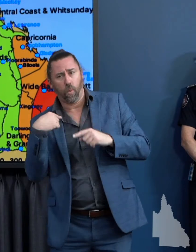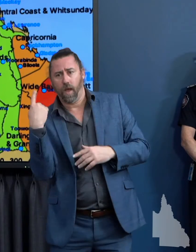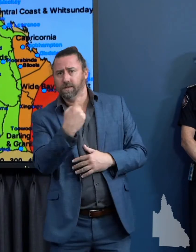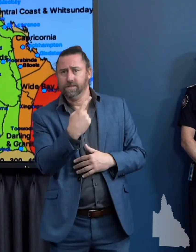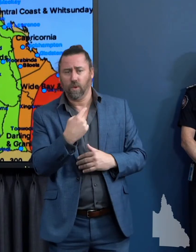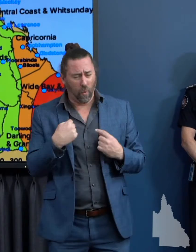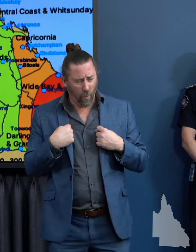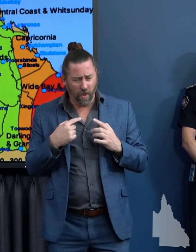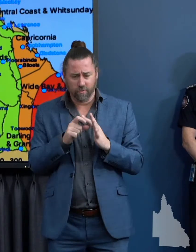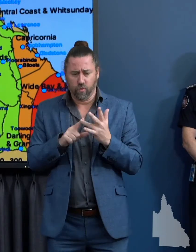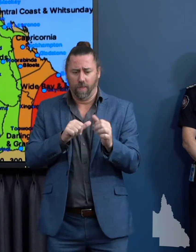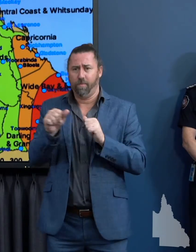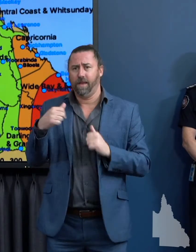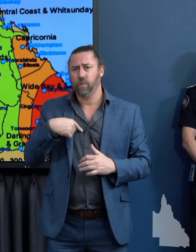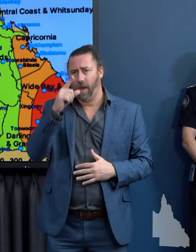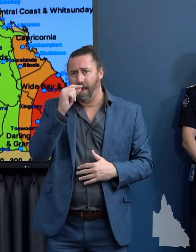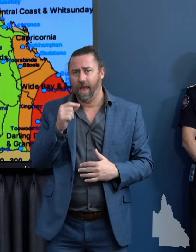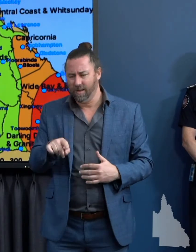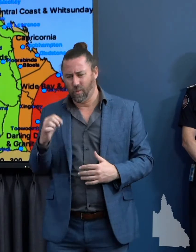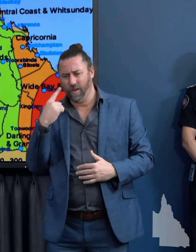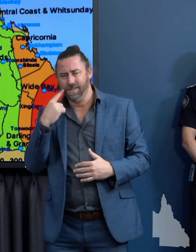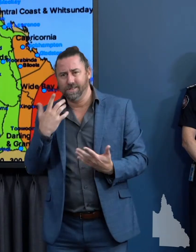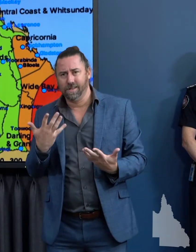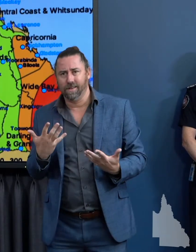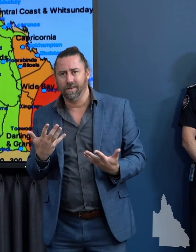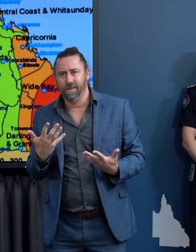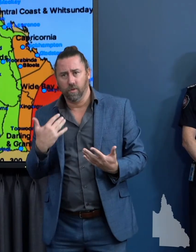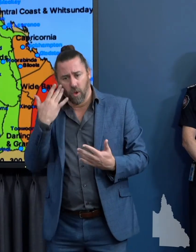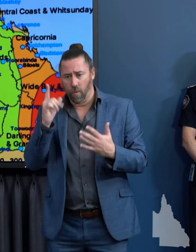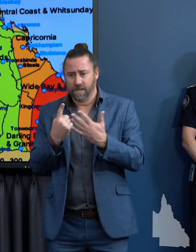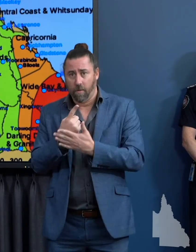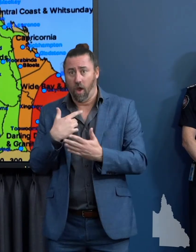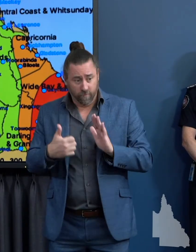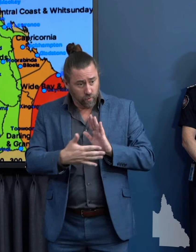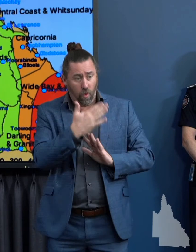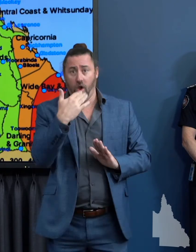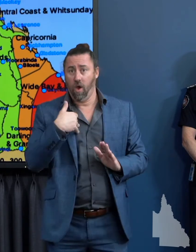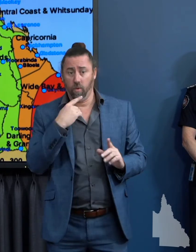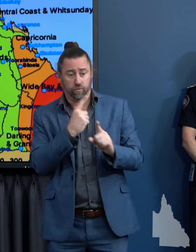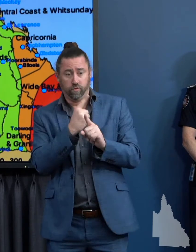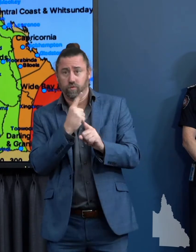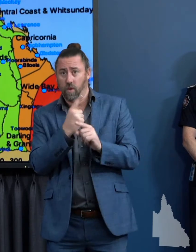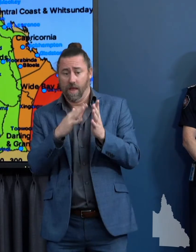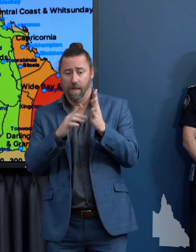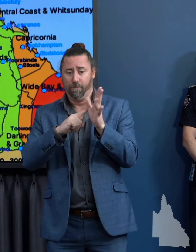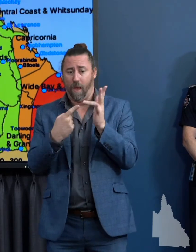doing as much as they possibly can. Now, I really have to go. We have to go and brief these mayors